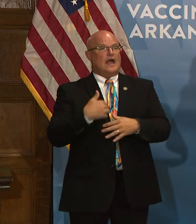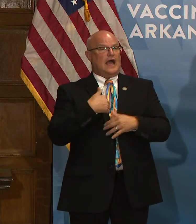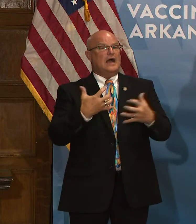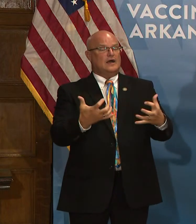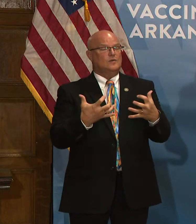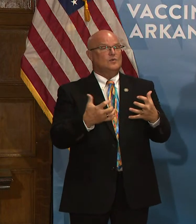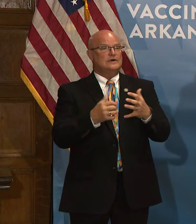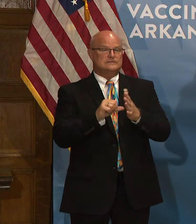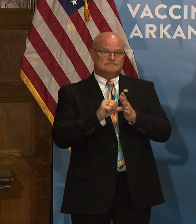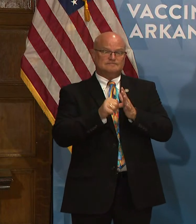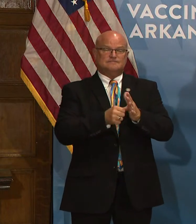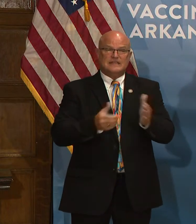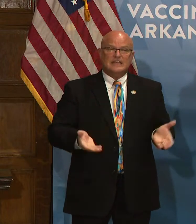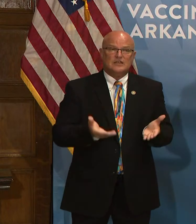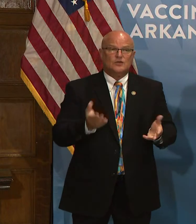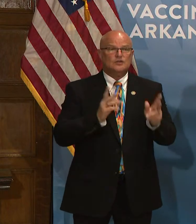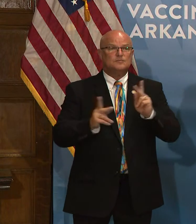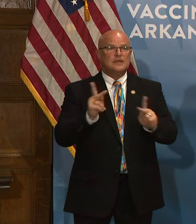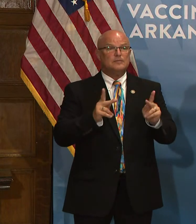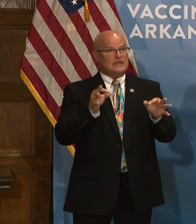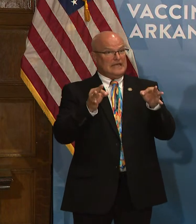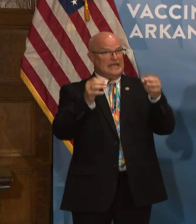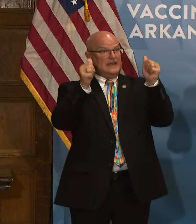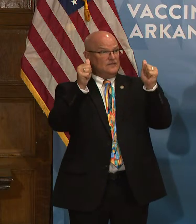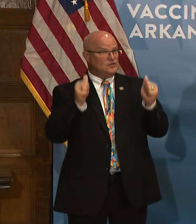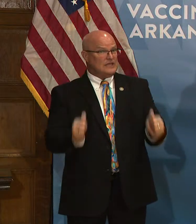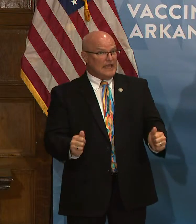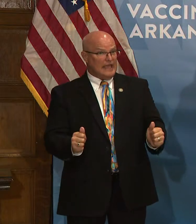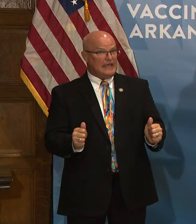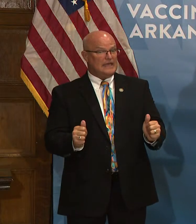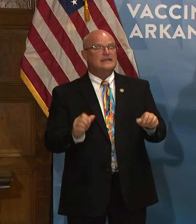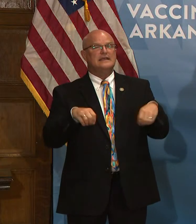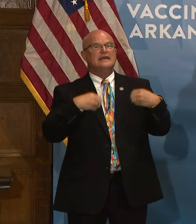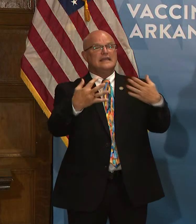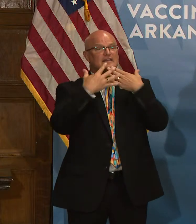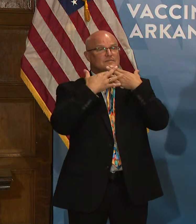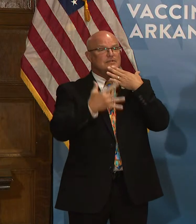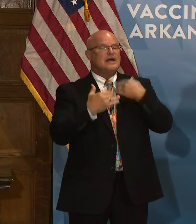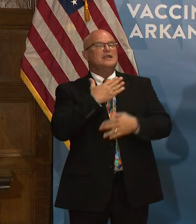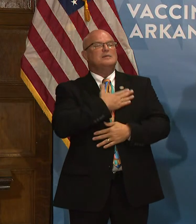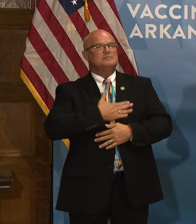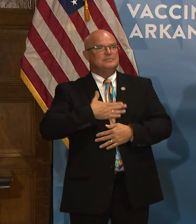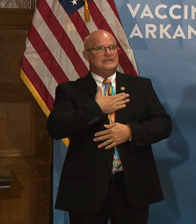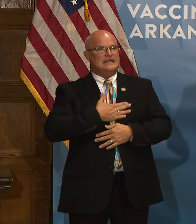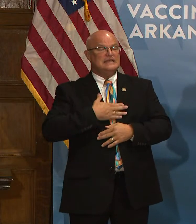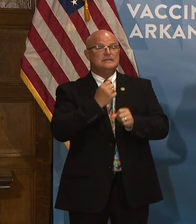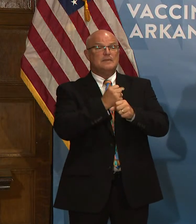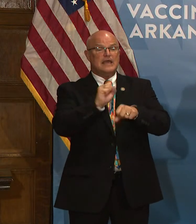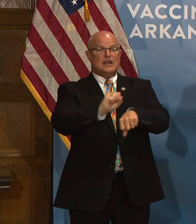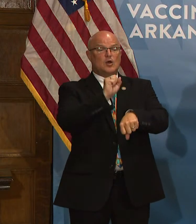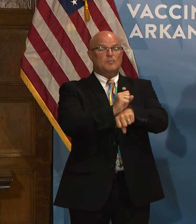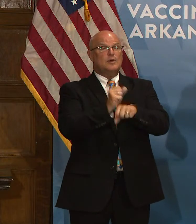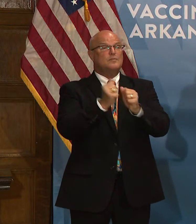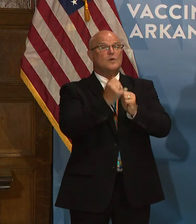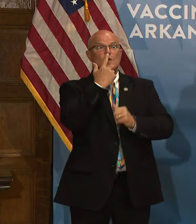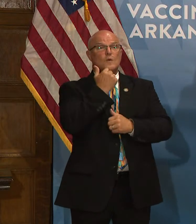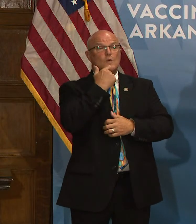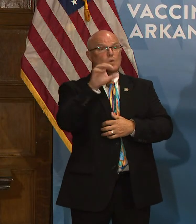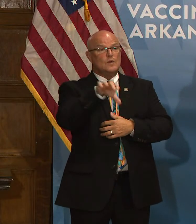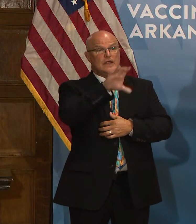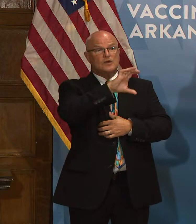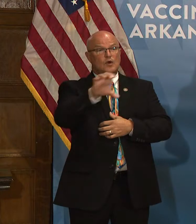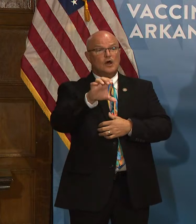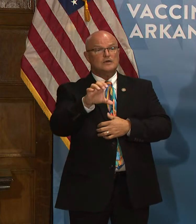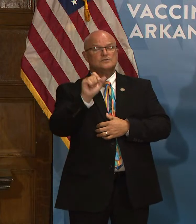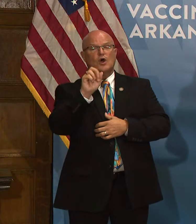just want to encourage everybody who is eligible and who is able to give blood to please not only make an appointment with Red Cross or Arkansas